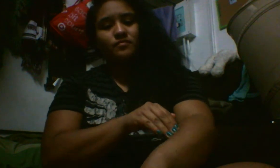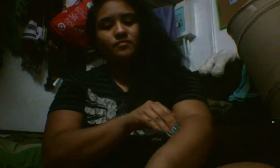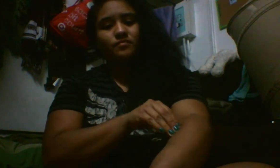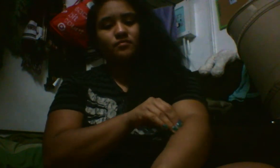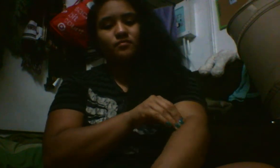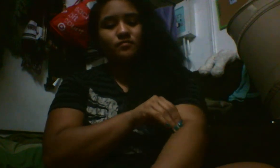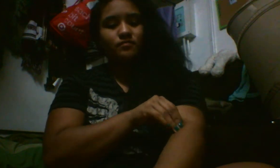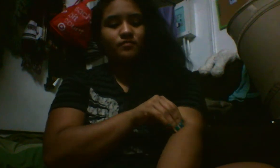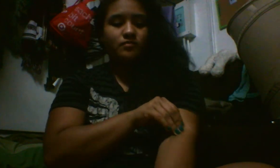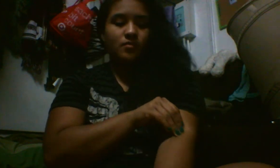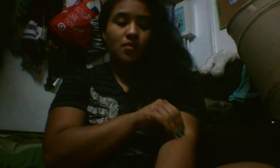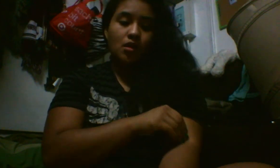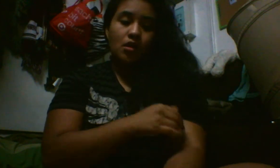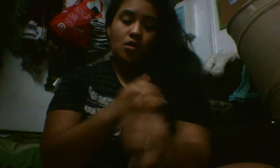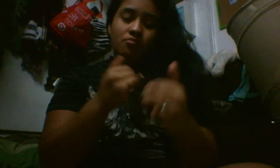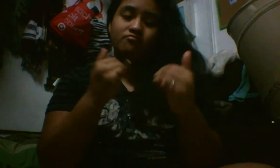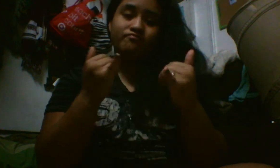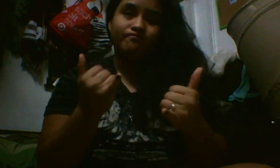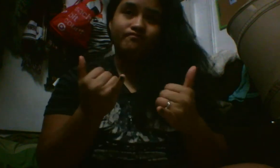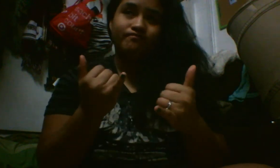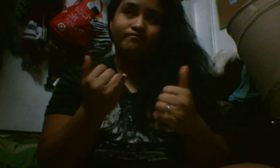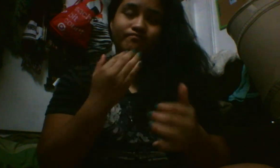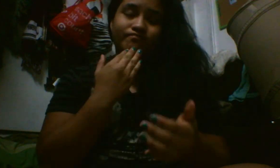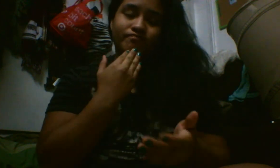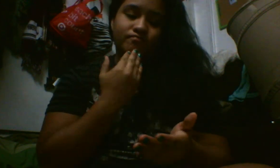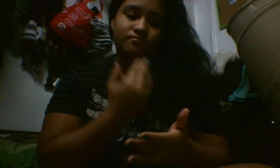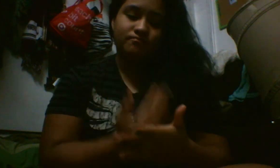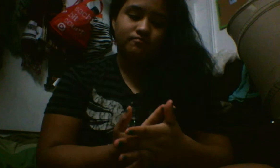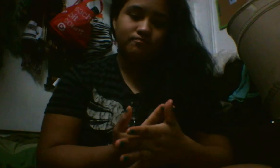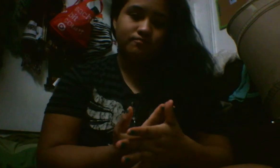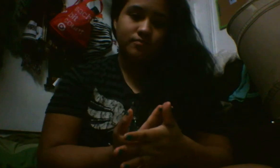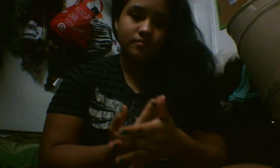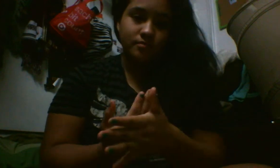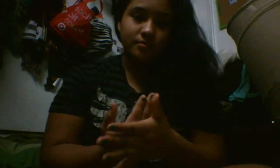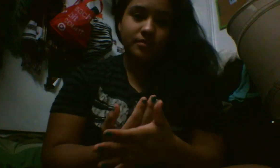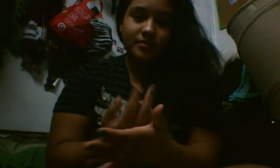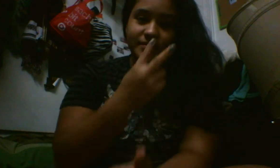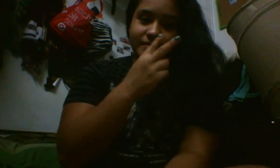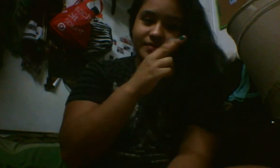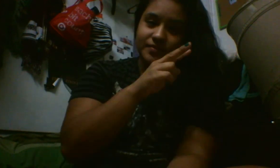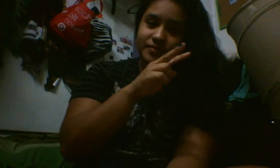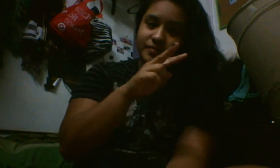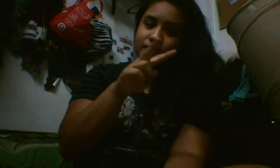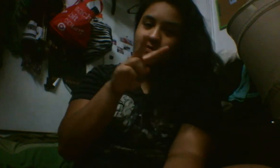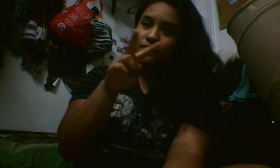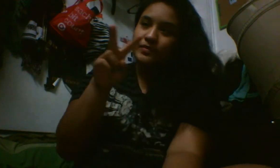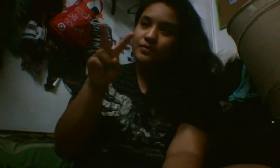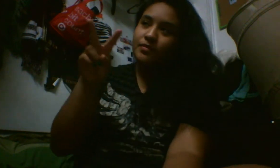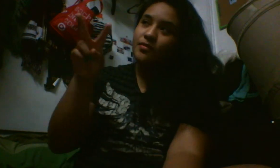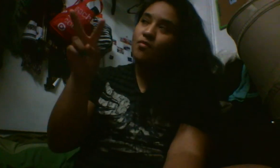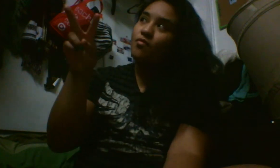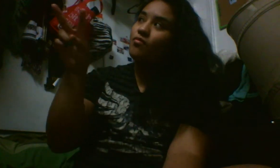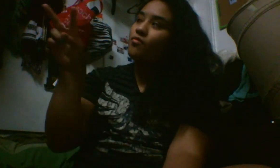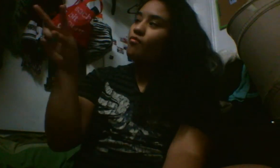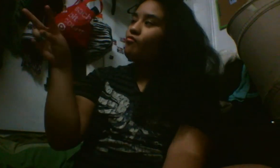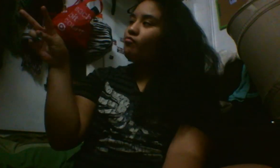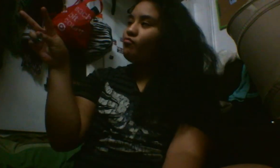so fast. These are some good times. So take a good look